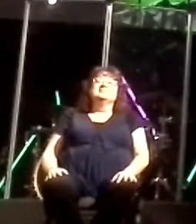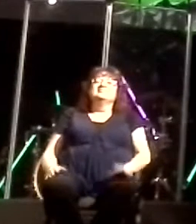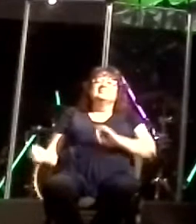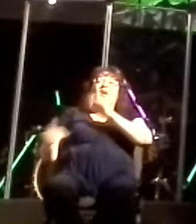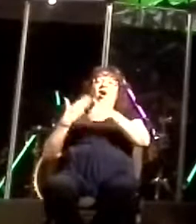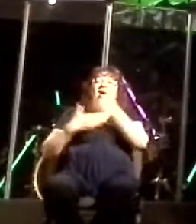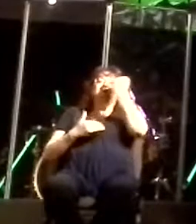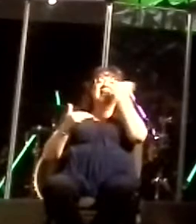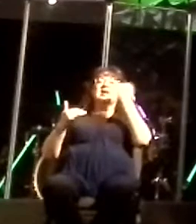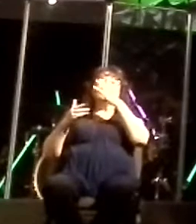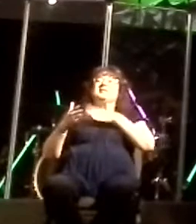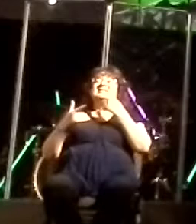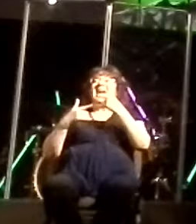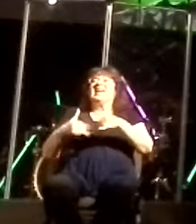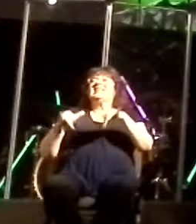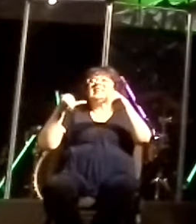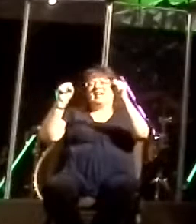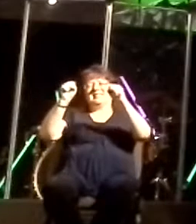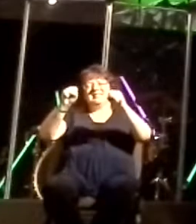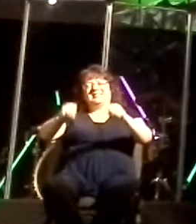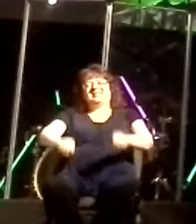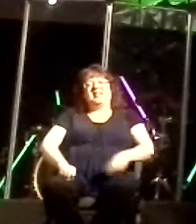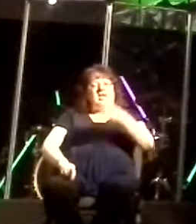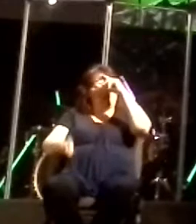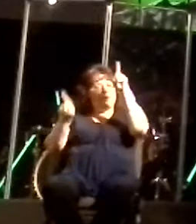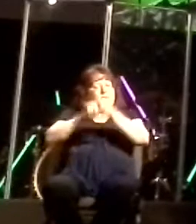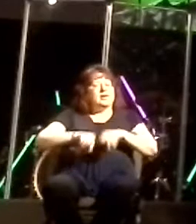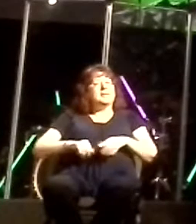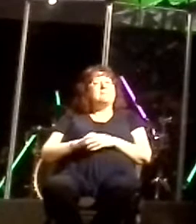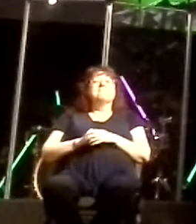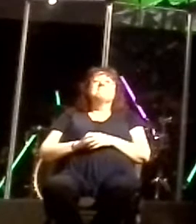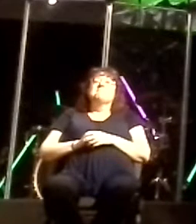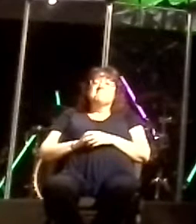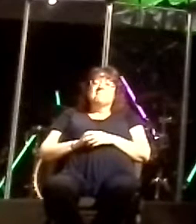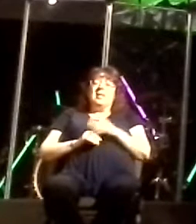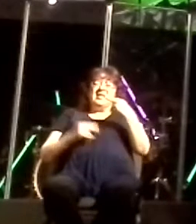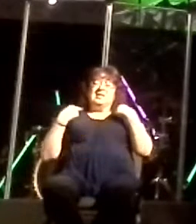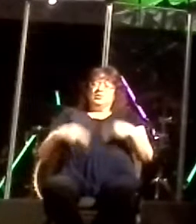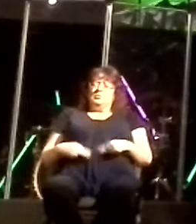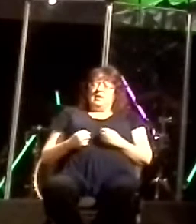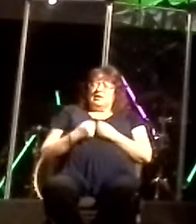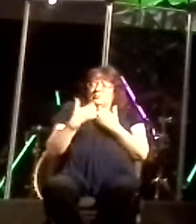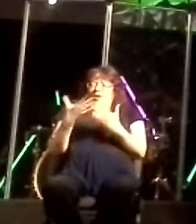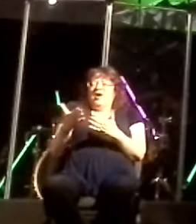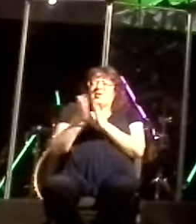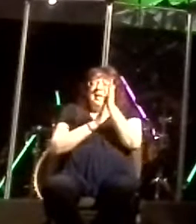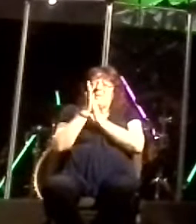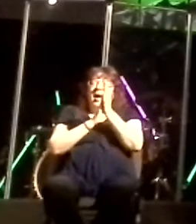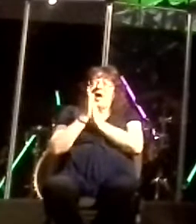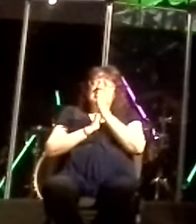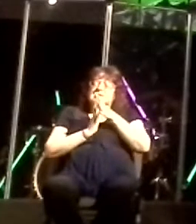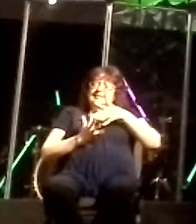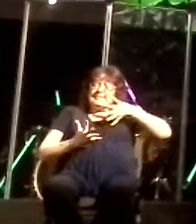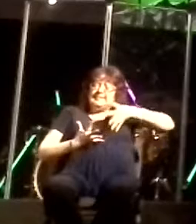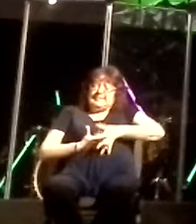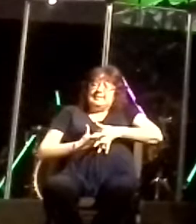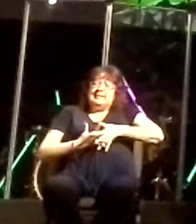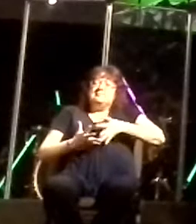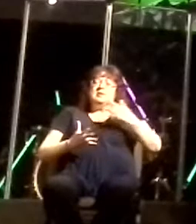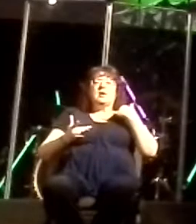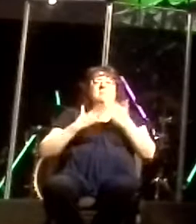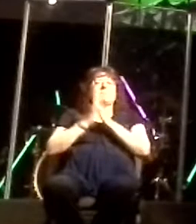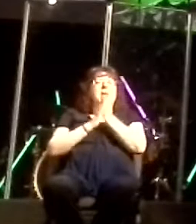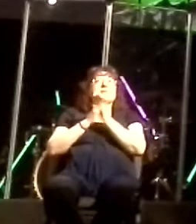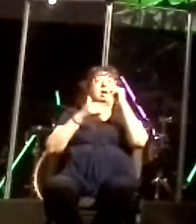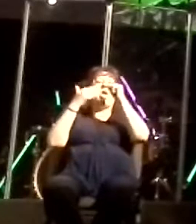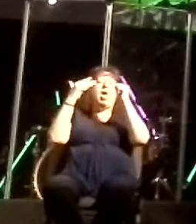all the Italians said, "There you go," exactly. So this human expression that we have of passion is deep inside of us, and we're